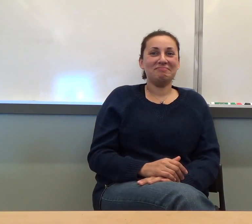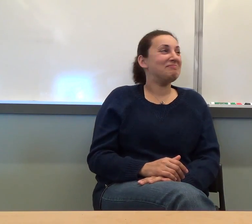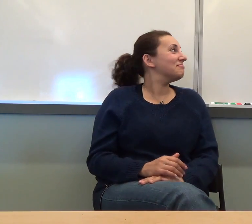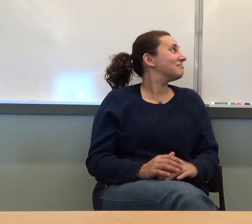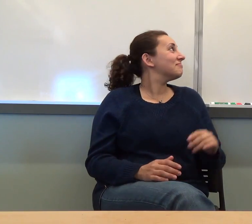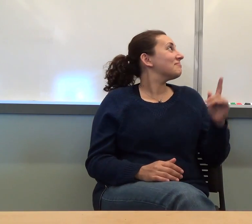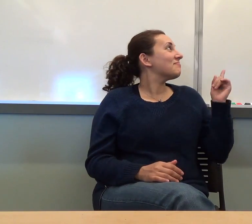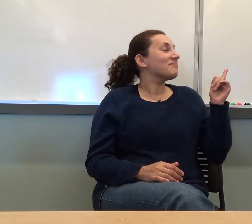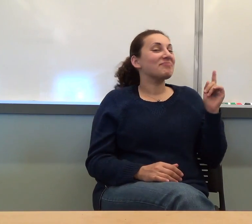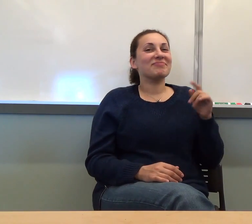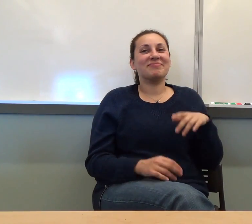Rates.